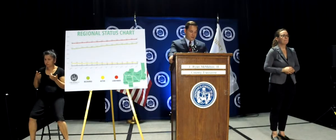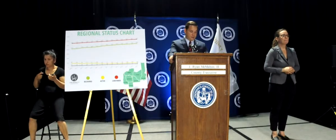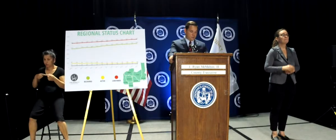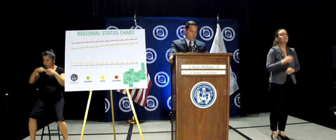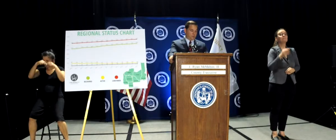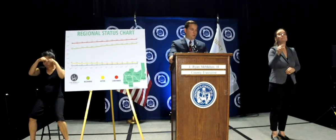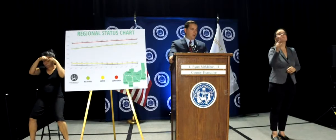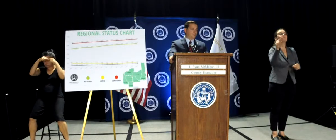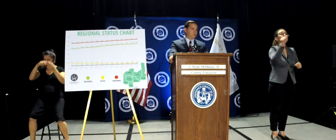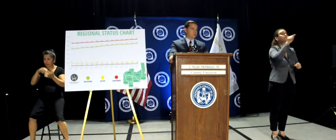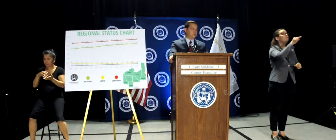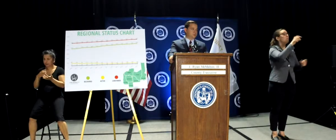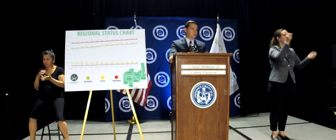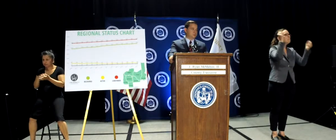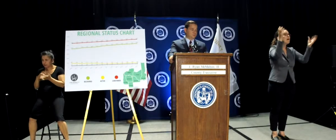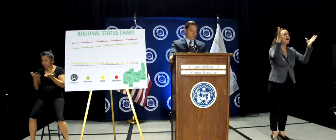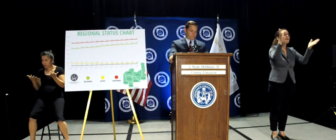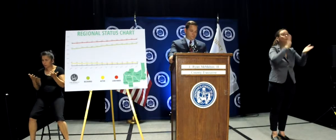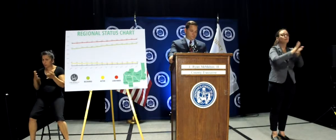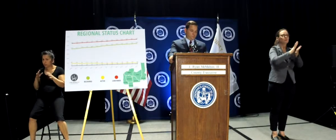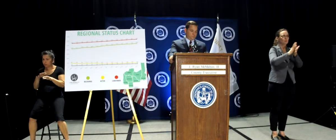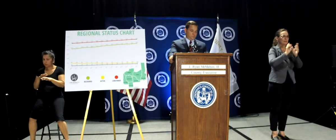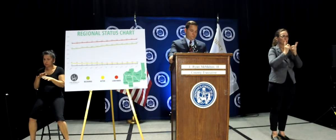that were involved.